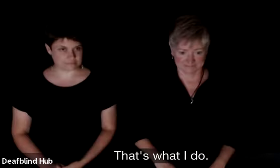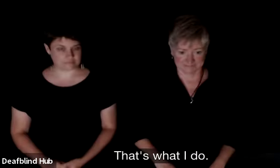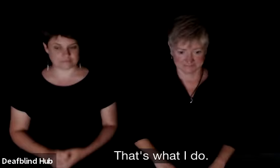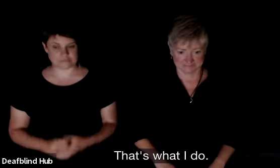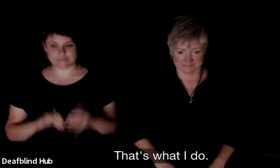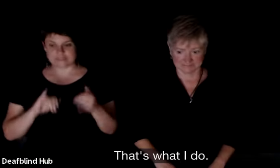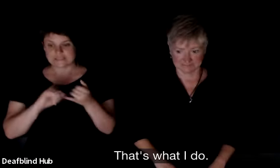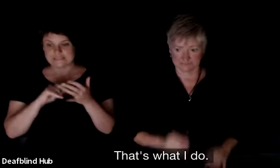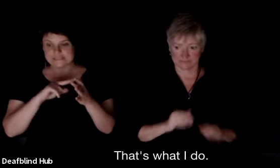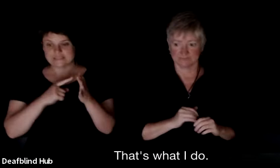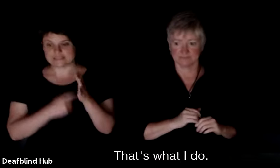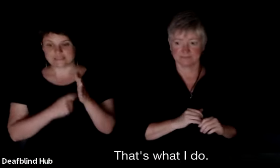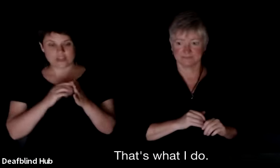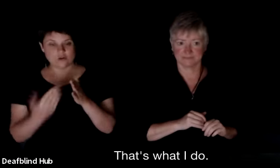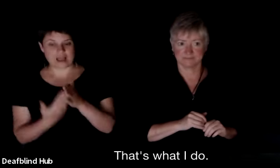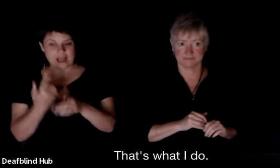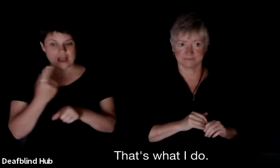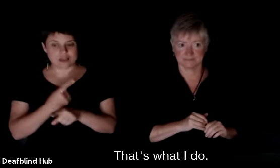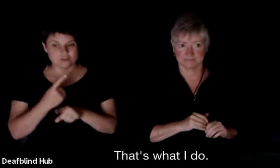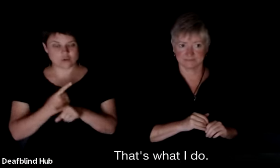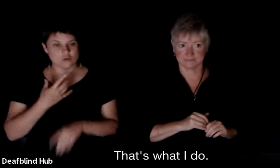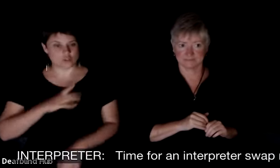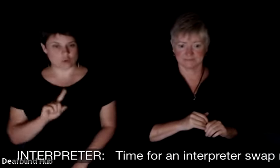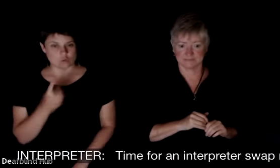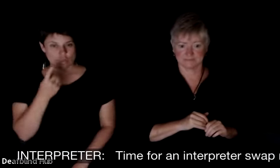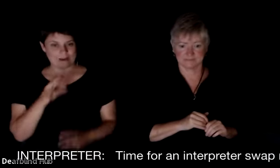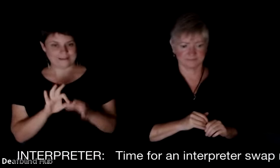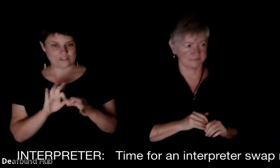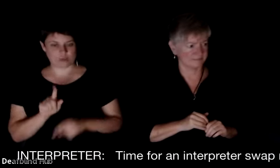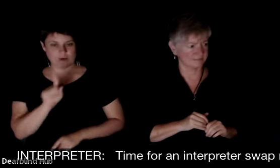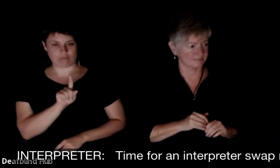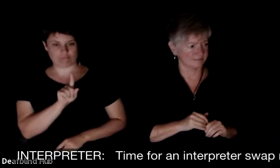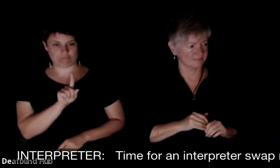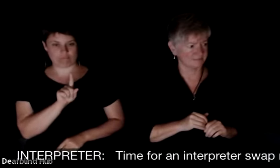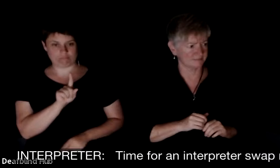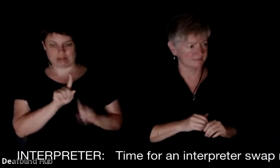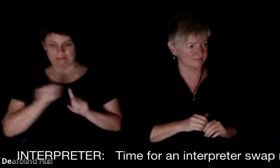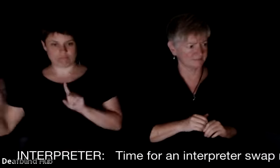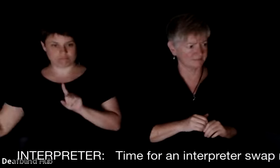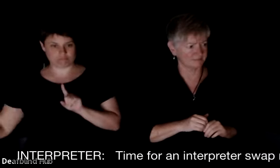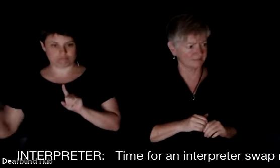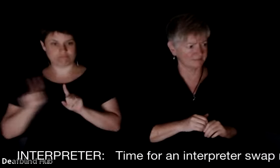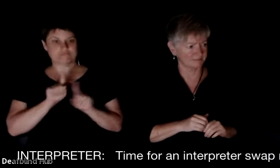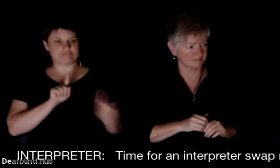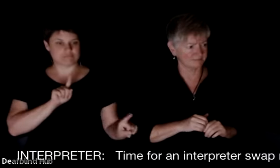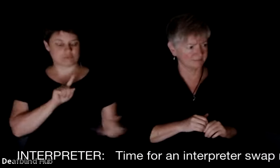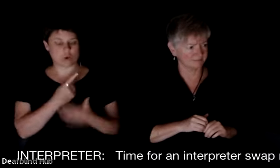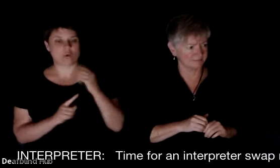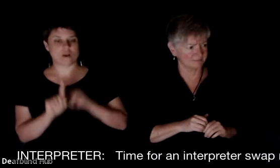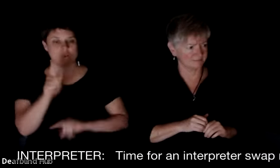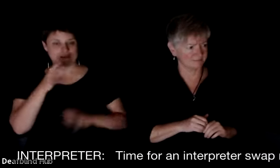Sarah's commented again saying she means one interpreter at a time. So I'm assuming that she means one interpreter on the